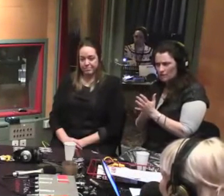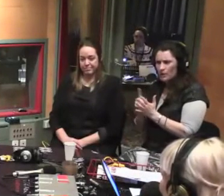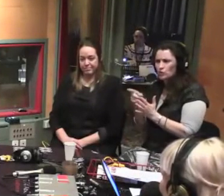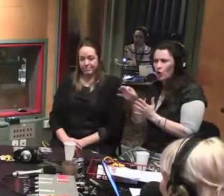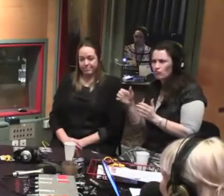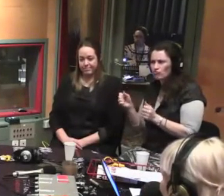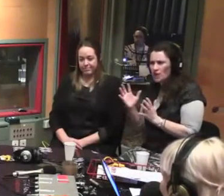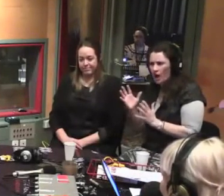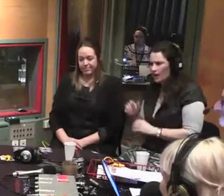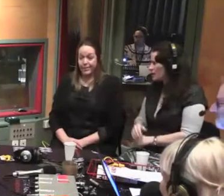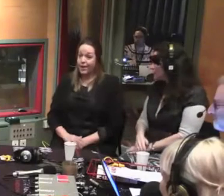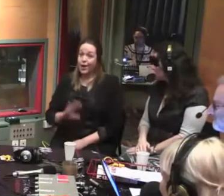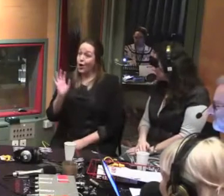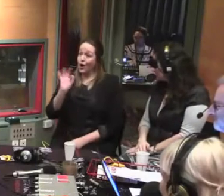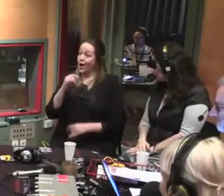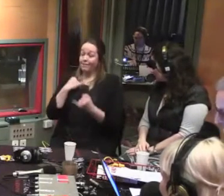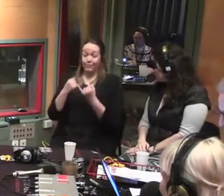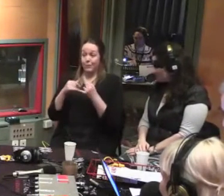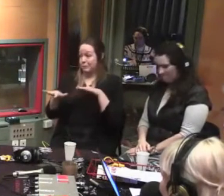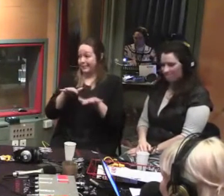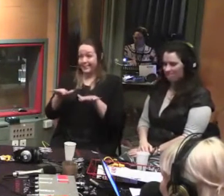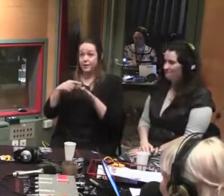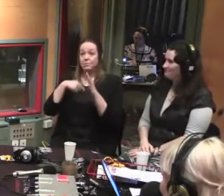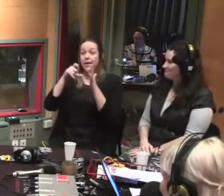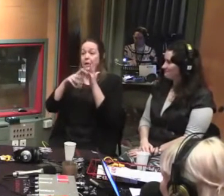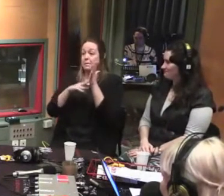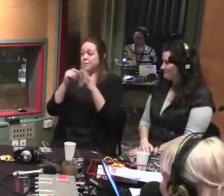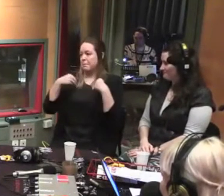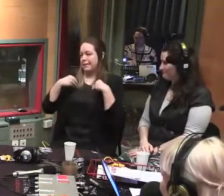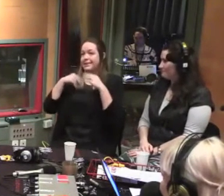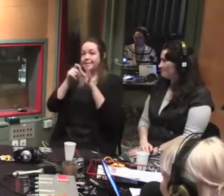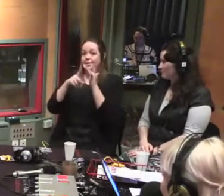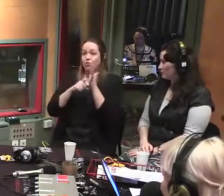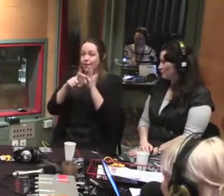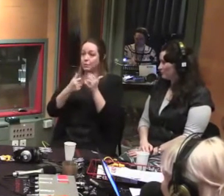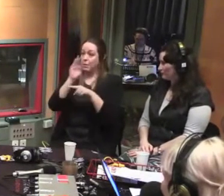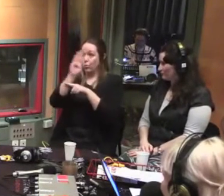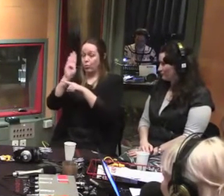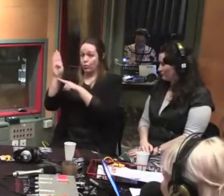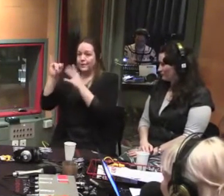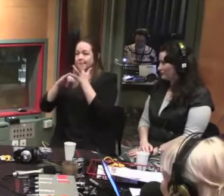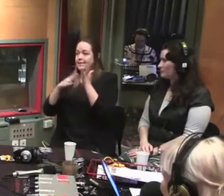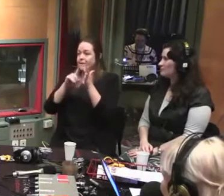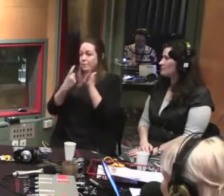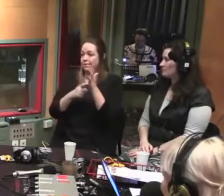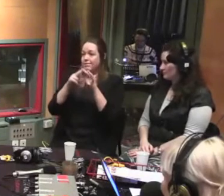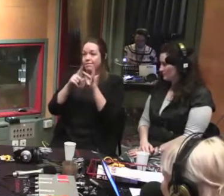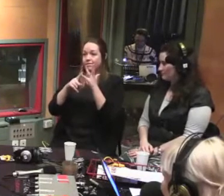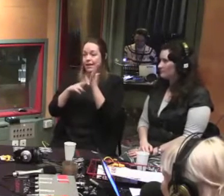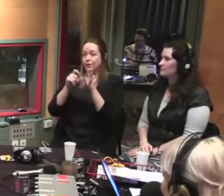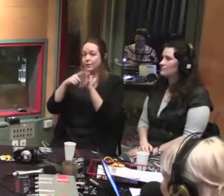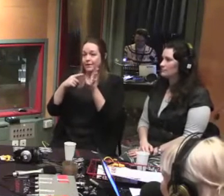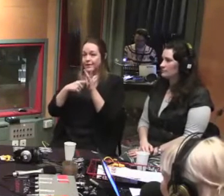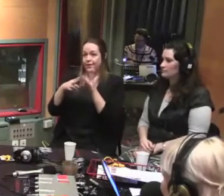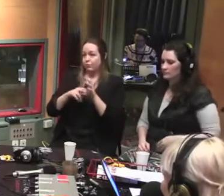No, I'm very busy. I'm a company director on a number of boards, including the Summer Foundation down here in Victoria, but I'm also